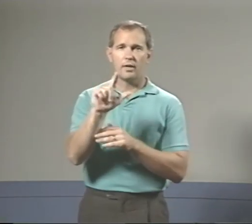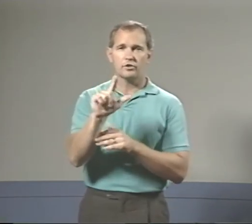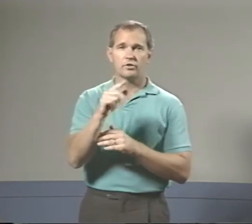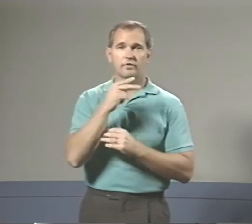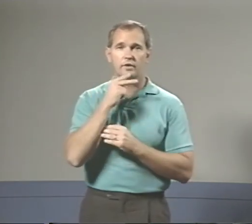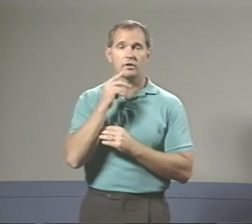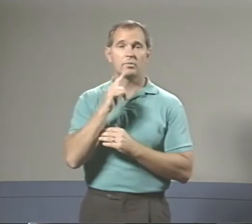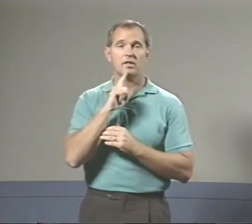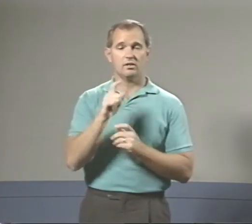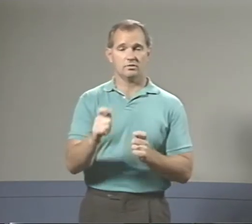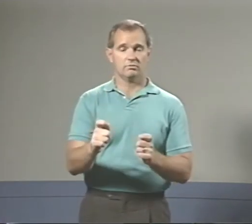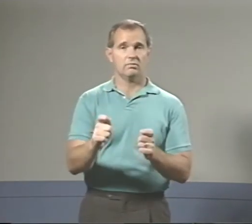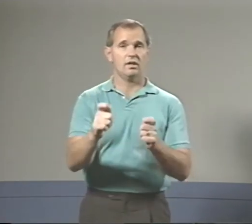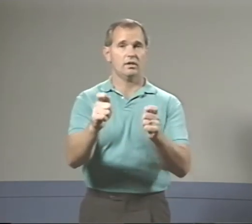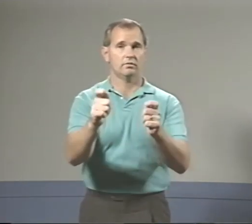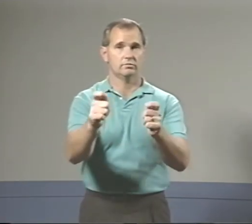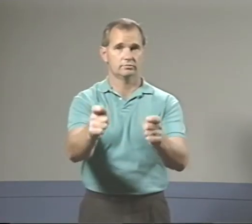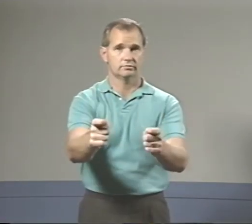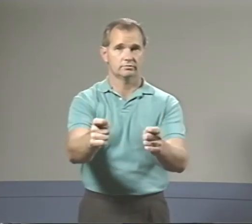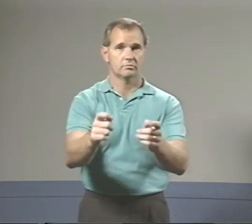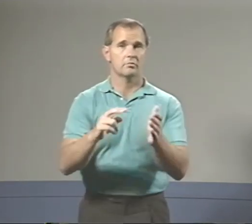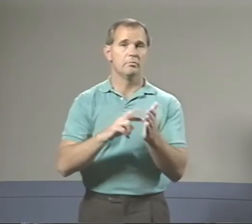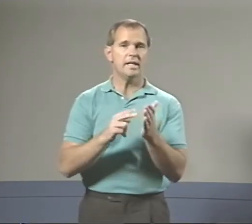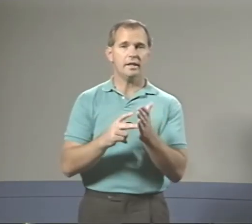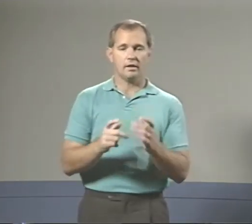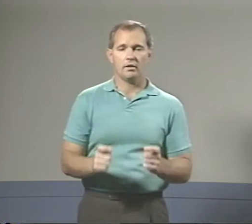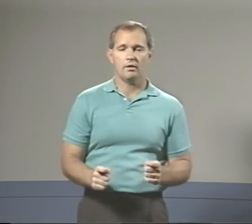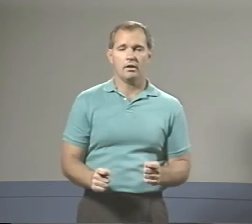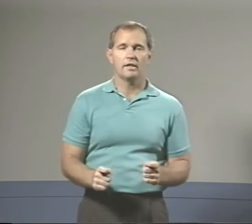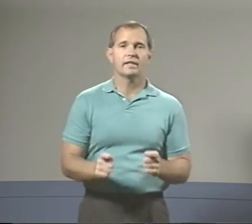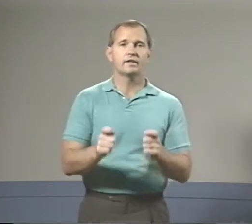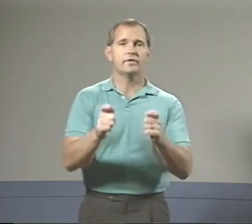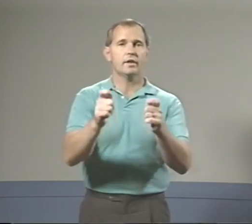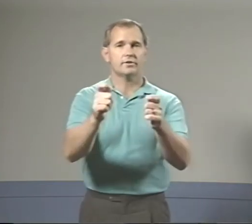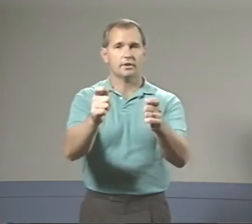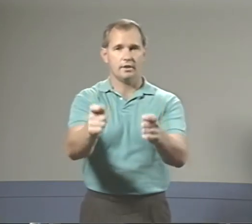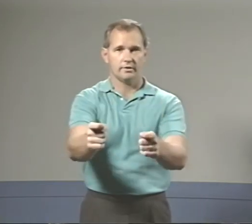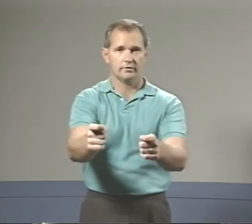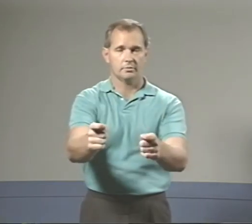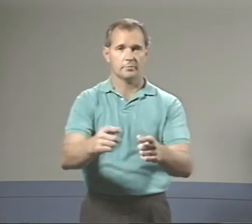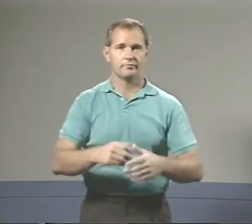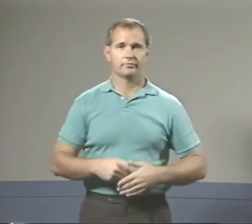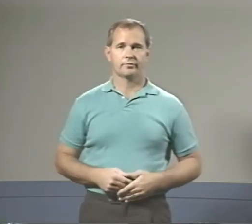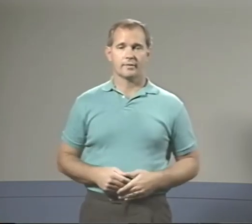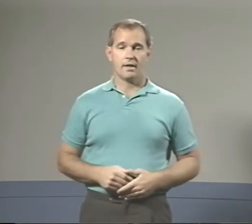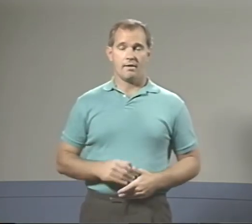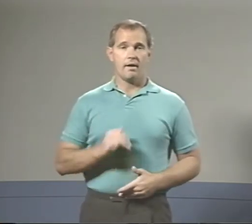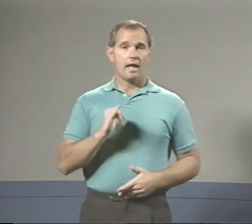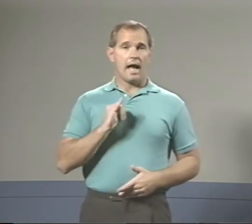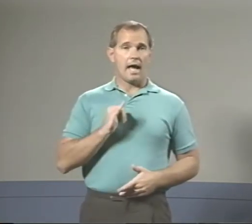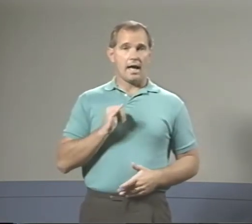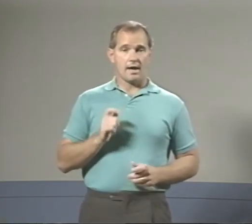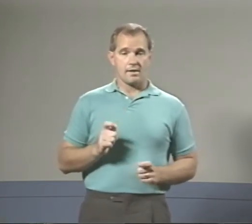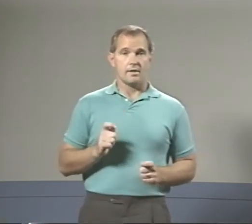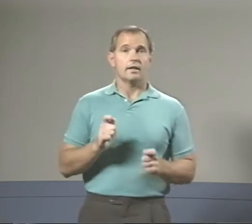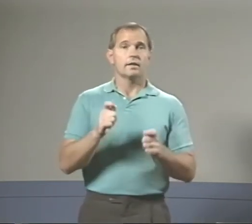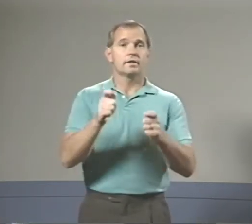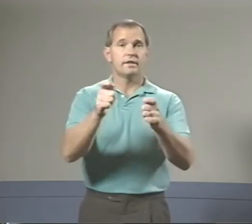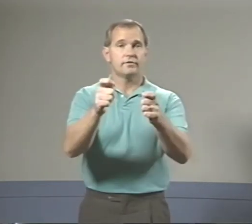directional verb is give, meaning giving as a gift. I give to